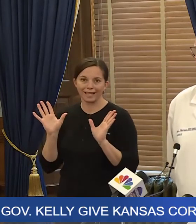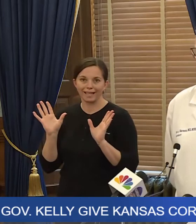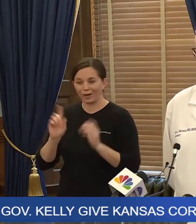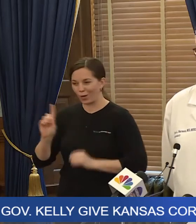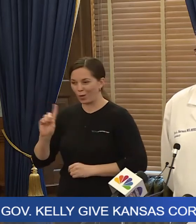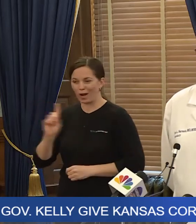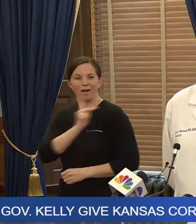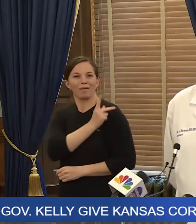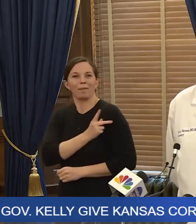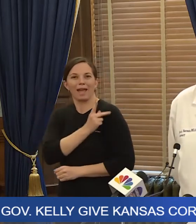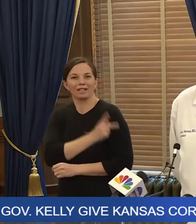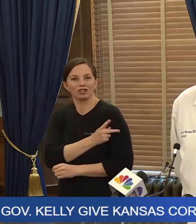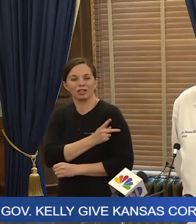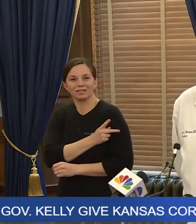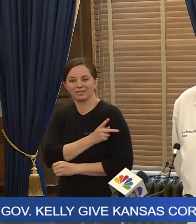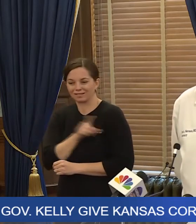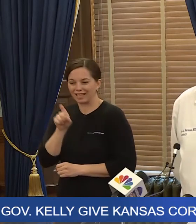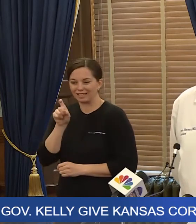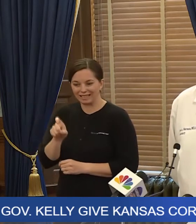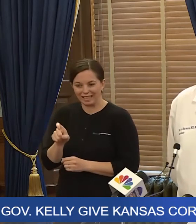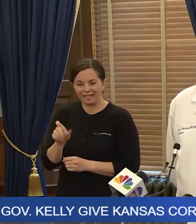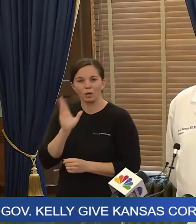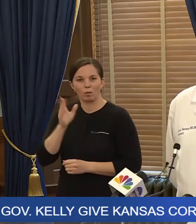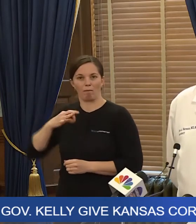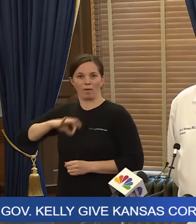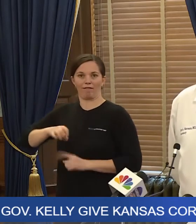patients are that would benefit from this.